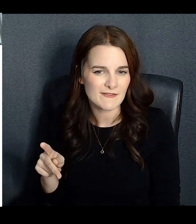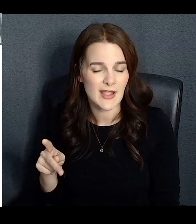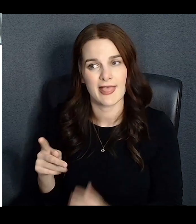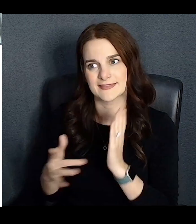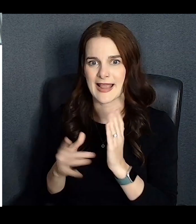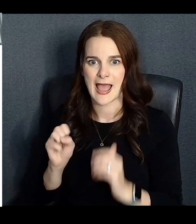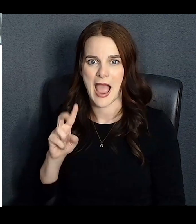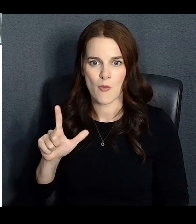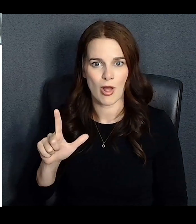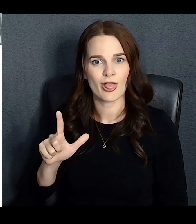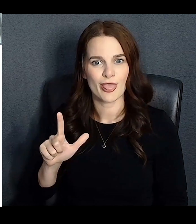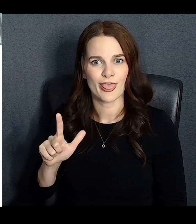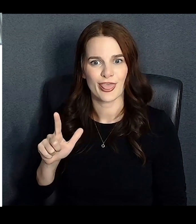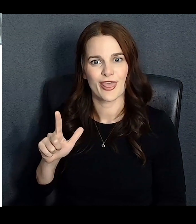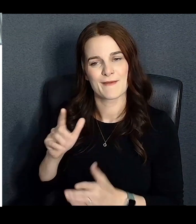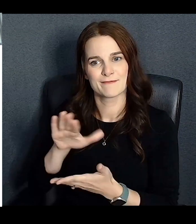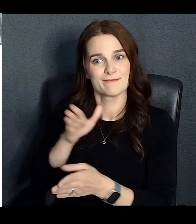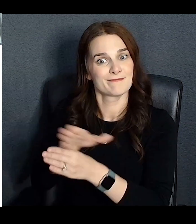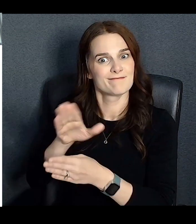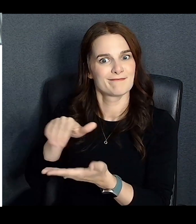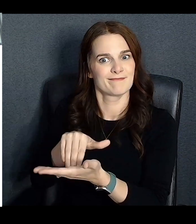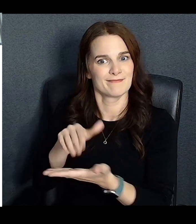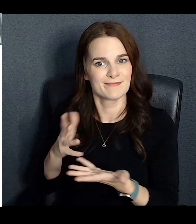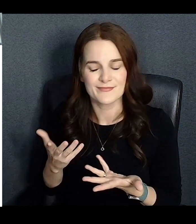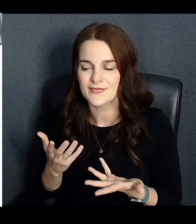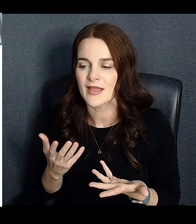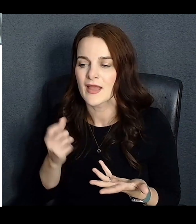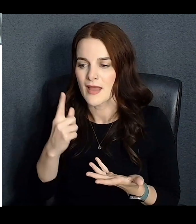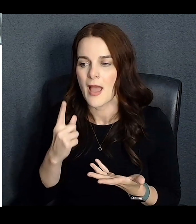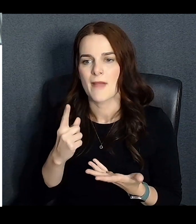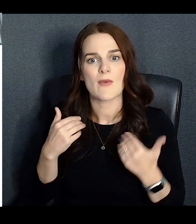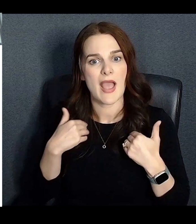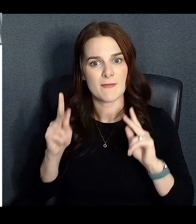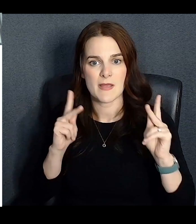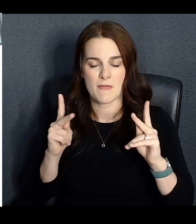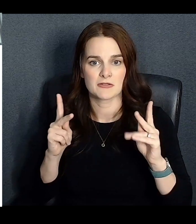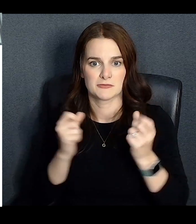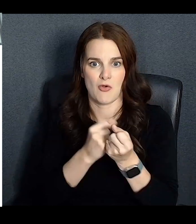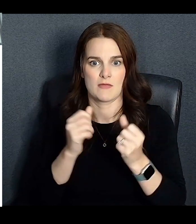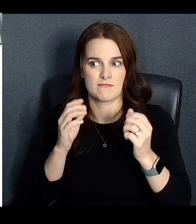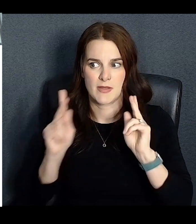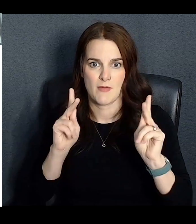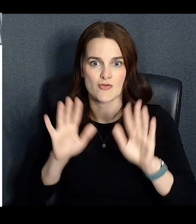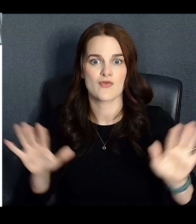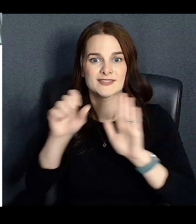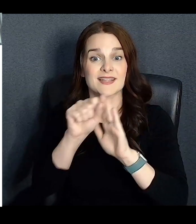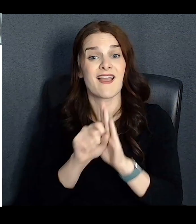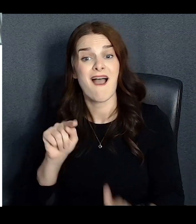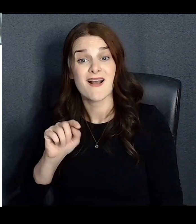mothership. But we have folks throughout the state, some of them are on this call, who help support our consumers across the state. You